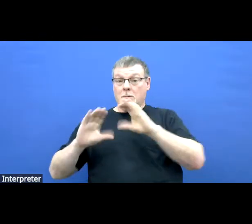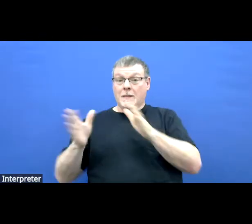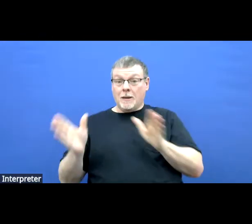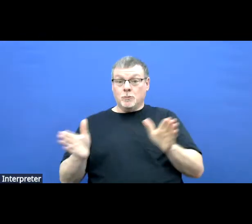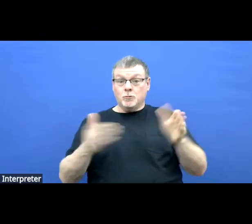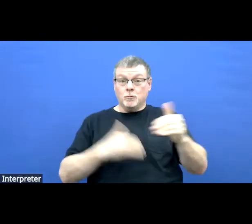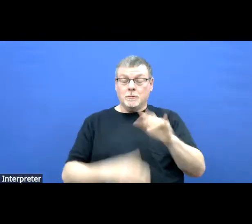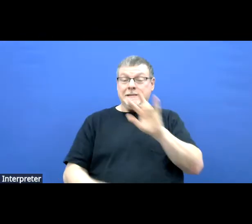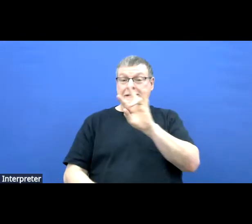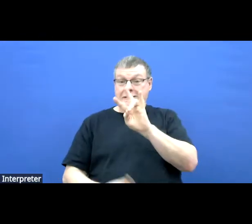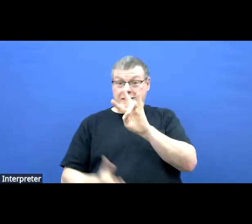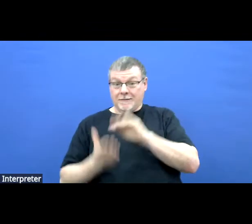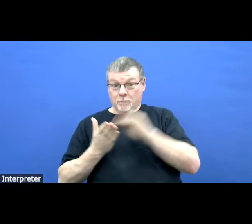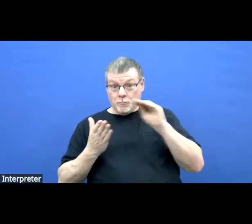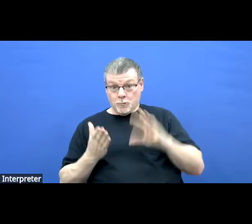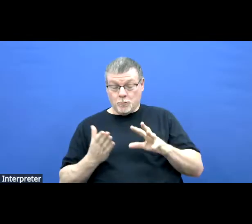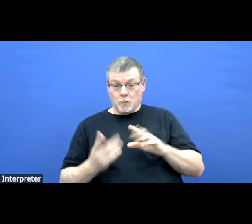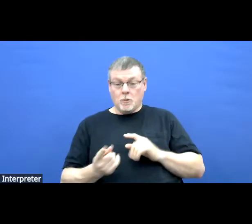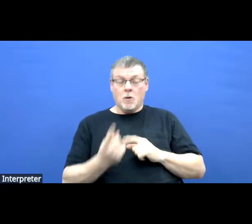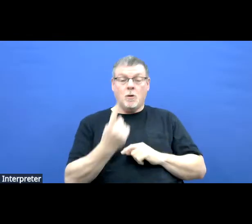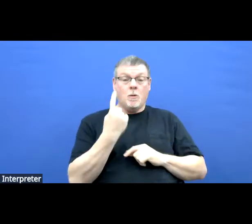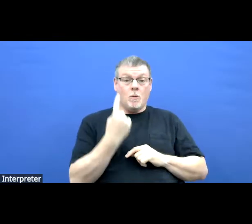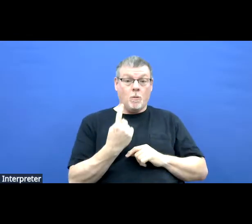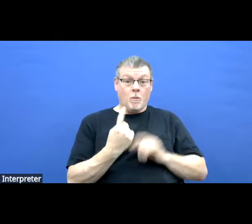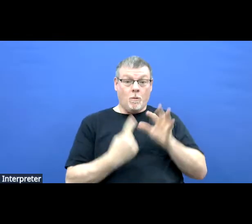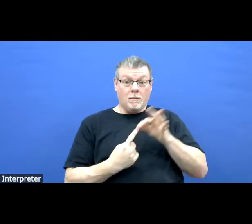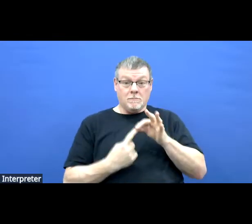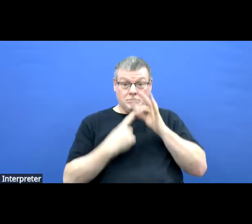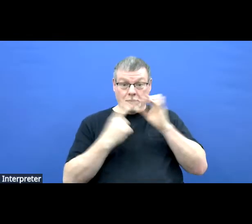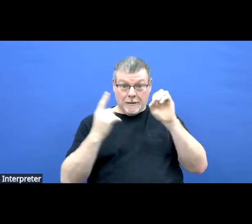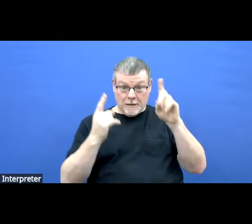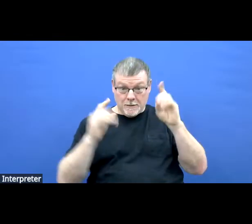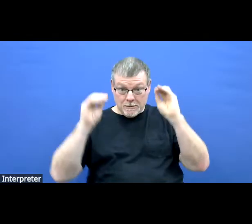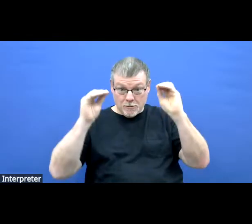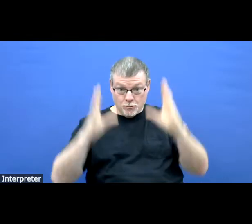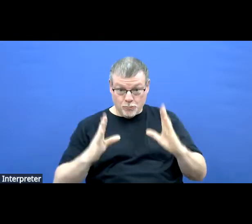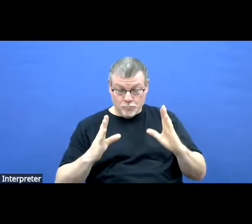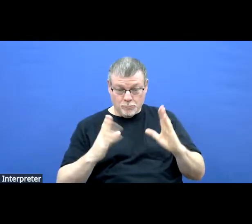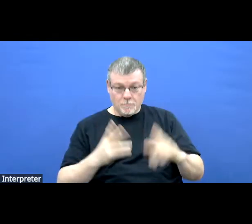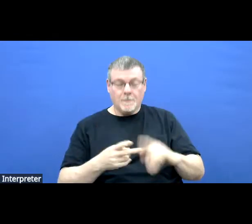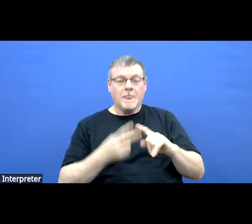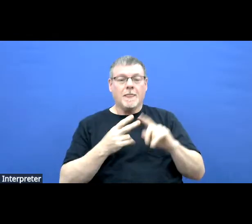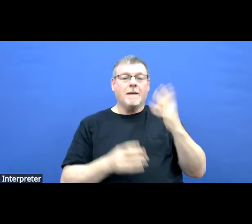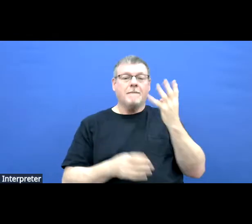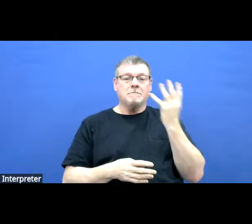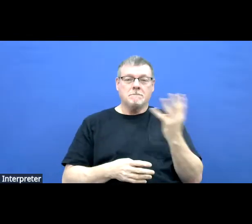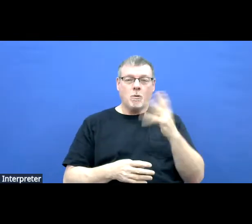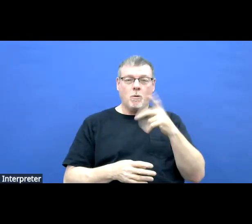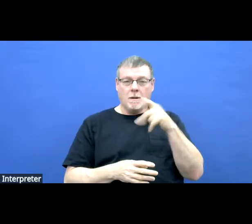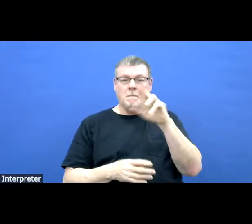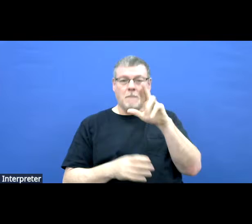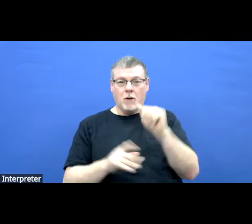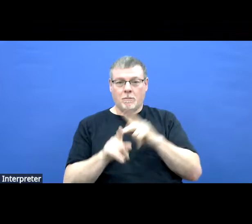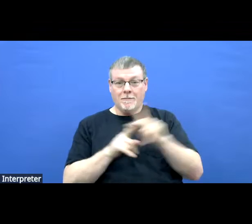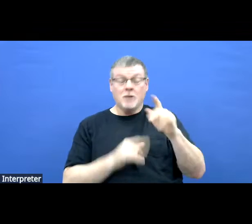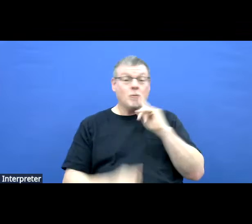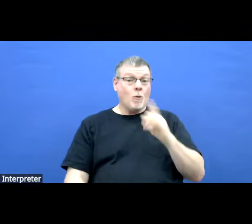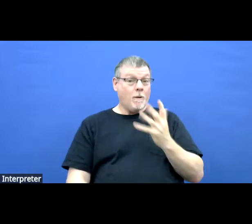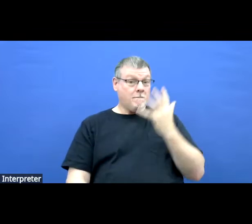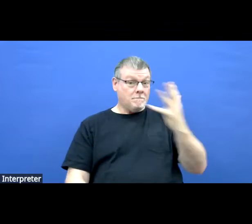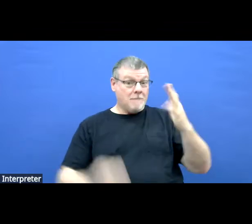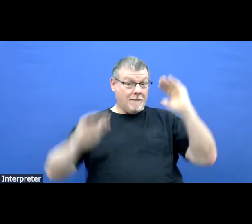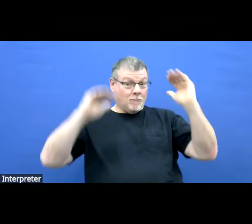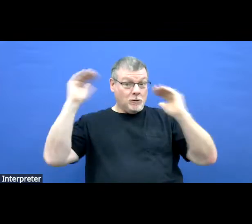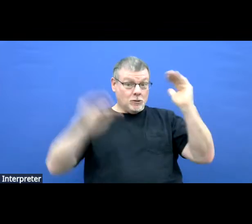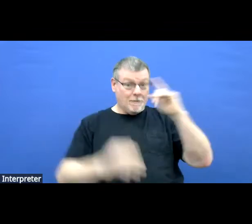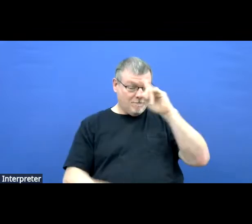7 students, 1 special ed teacher, and 4 paraprofessionals, so 5 grown-ups for